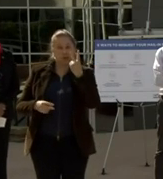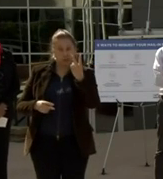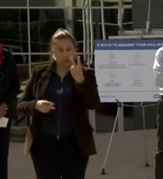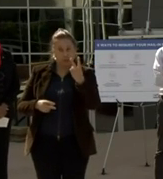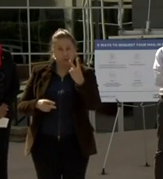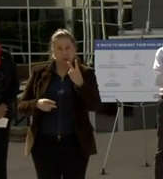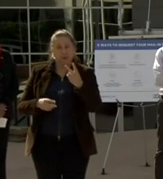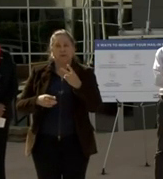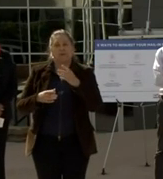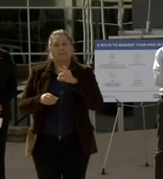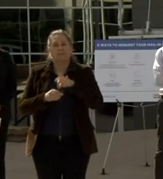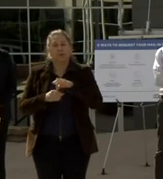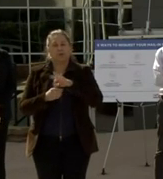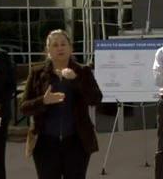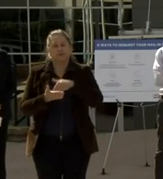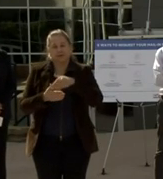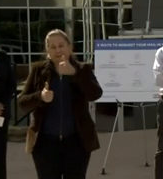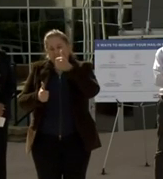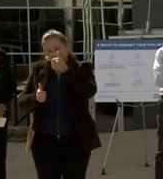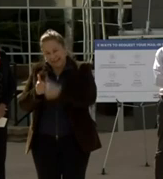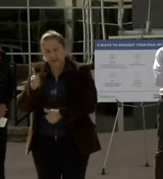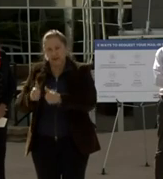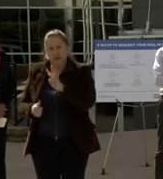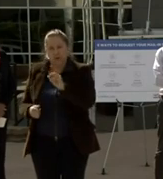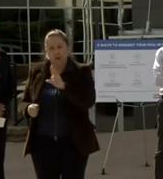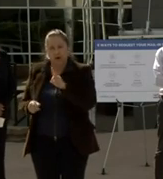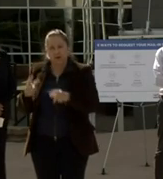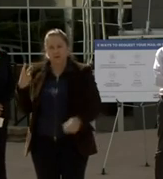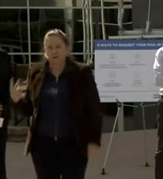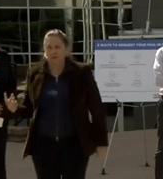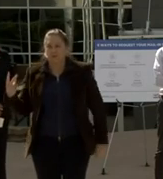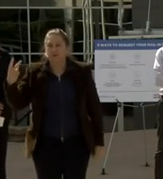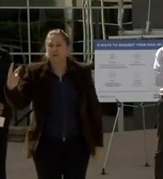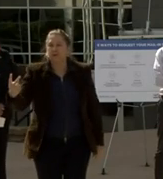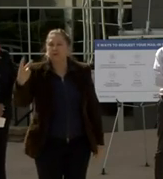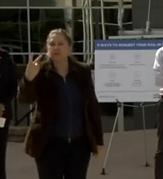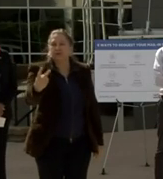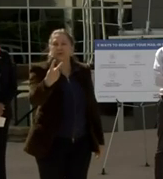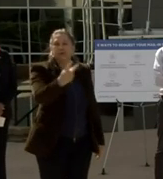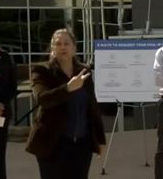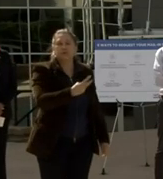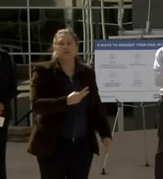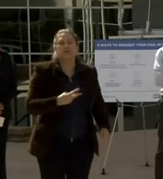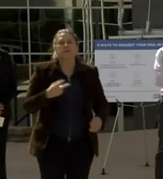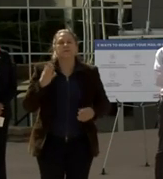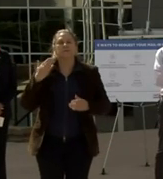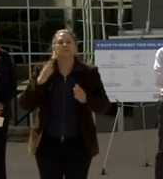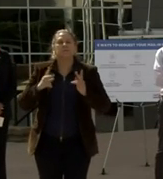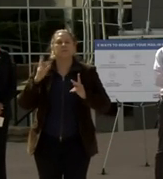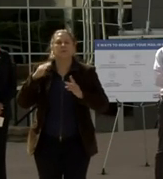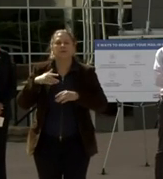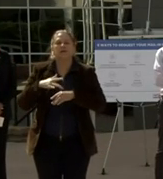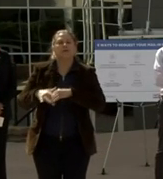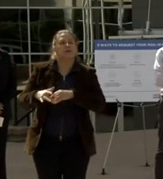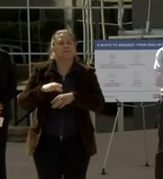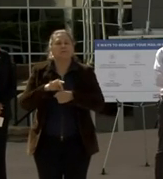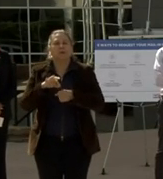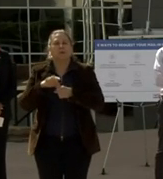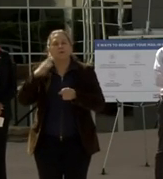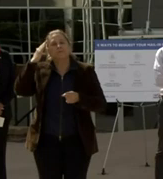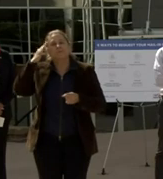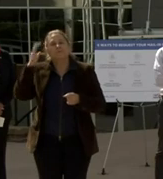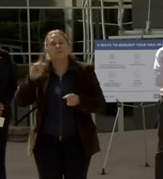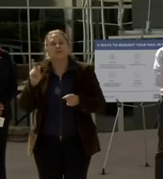likely to be those early voting sites most voters are currently familiar with. We are working closely with the mayor's administration and